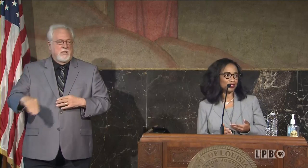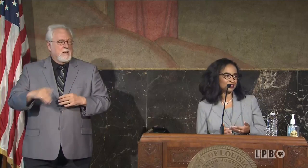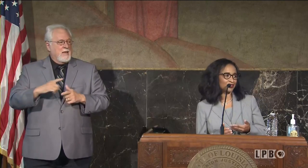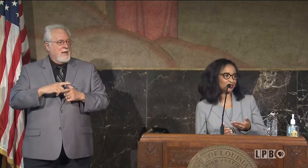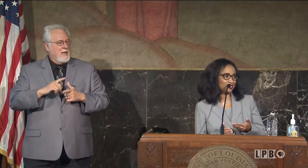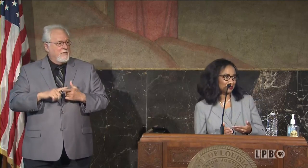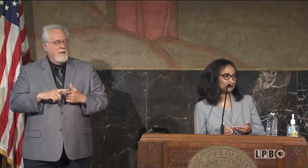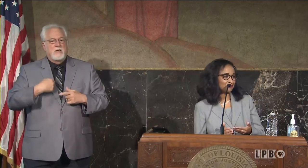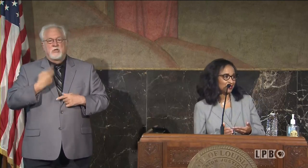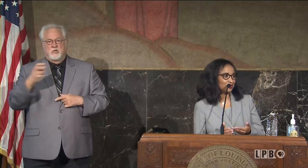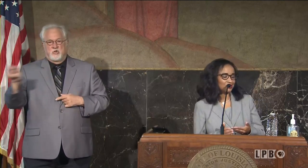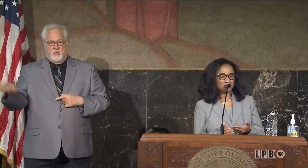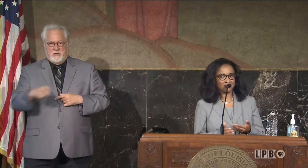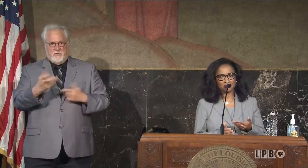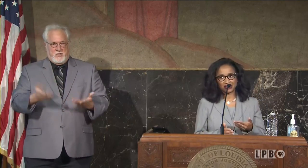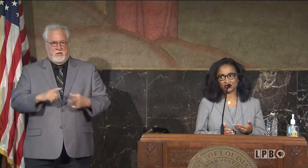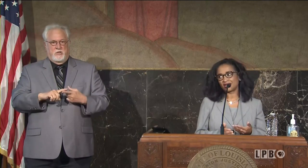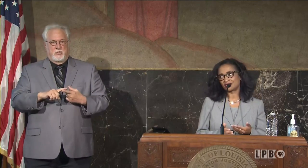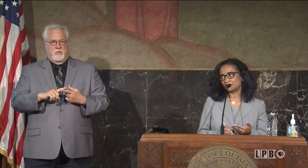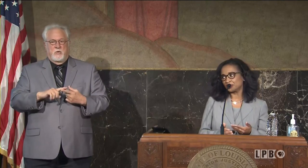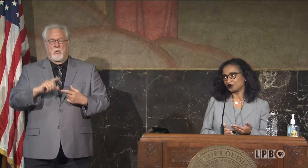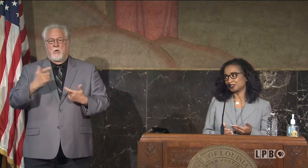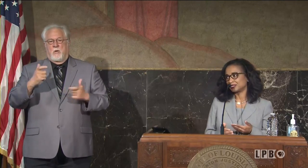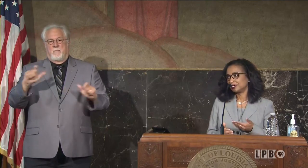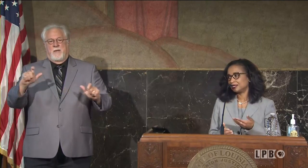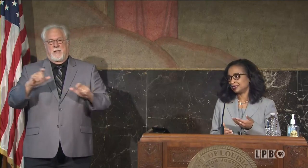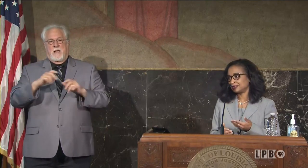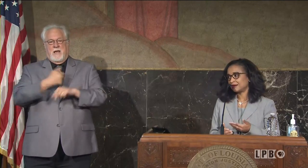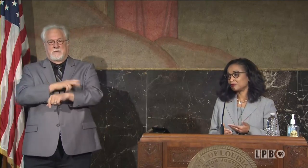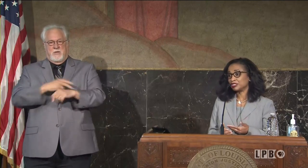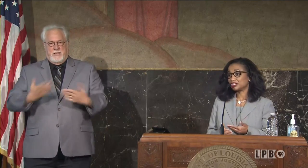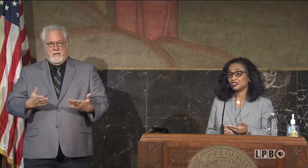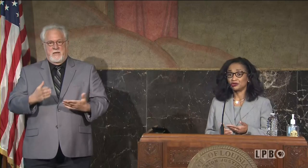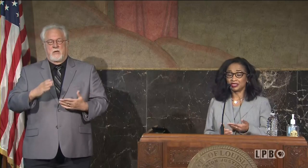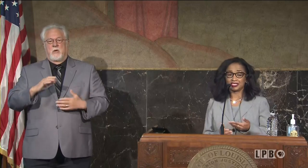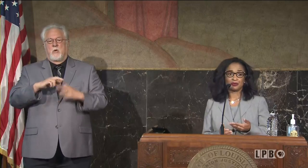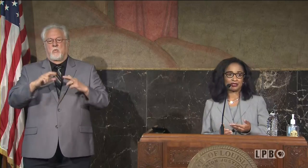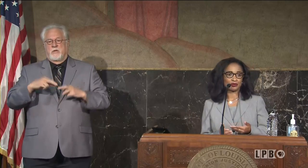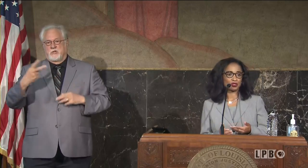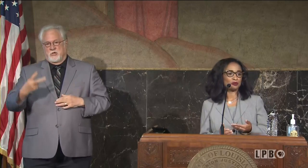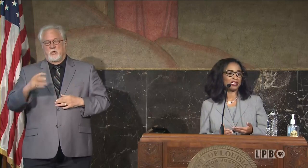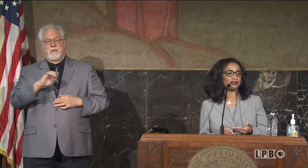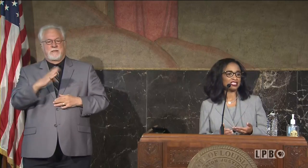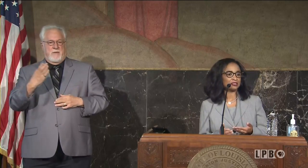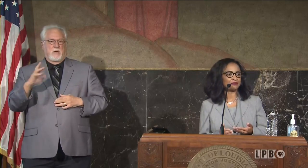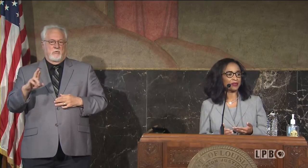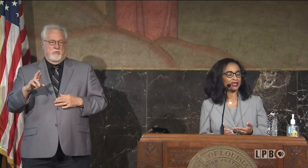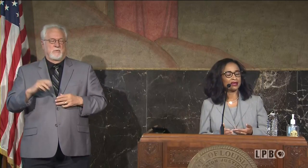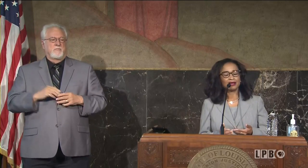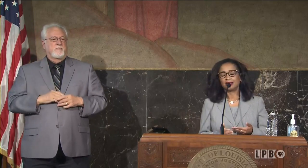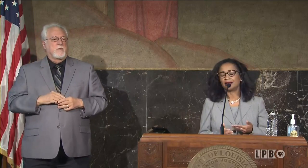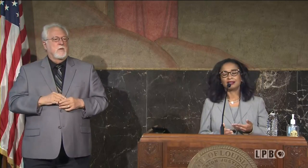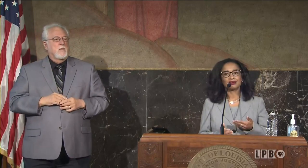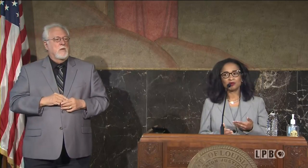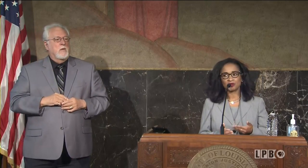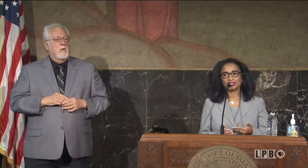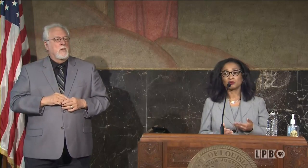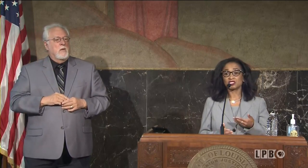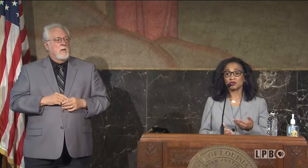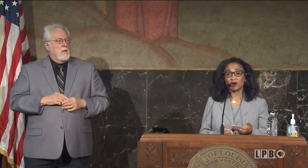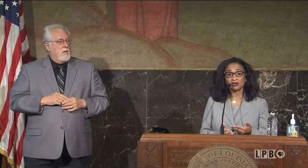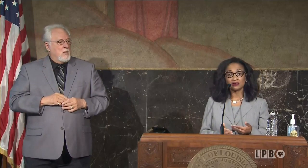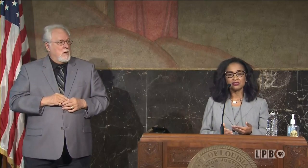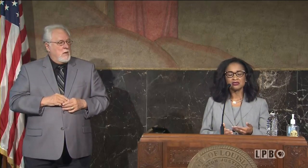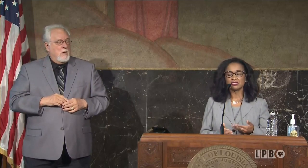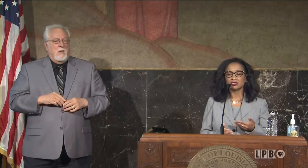he was transferred here to one of our major hospitals in Region 2 in East Baton Rouge Parish. The course